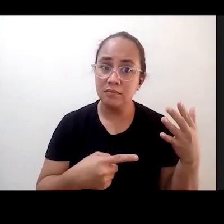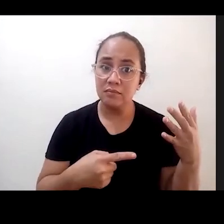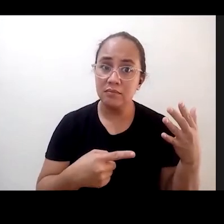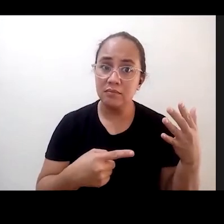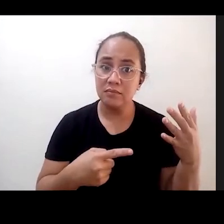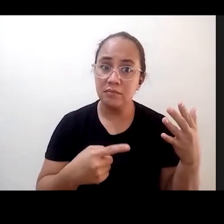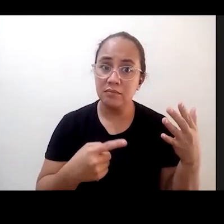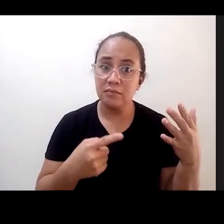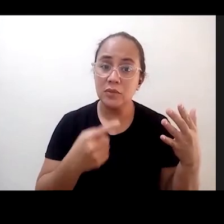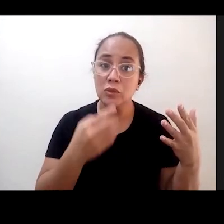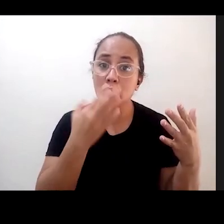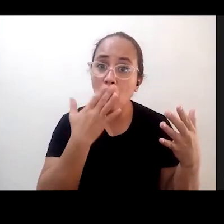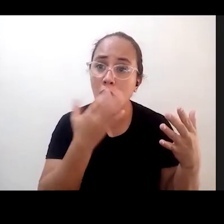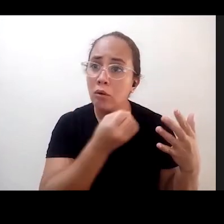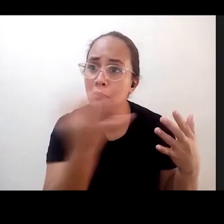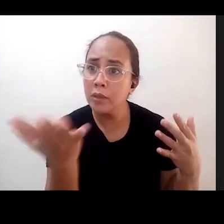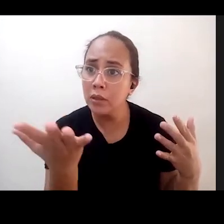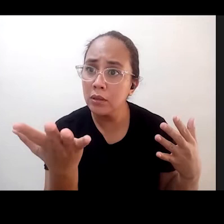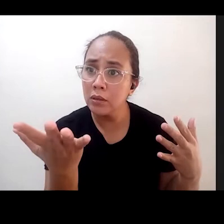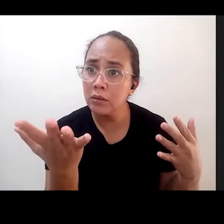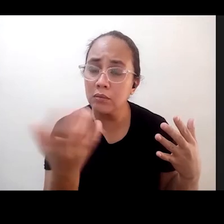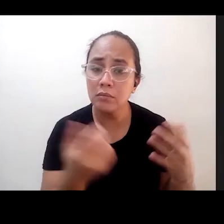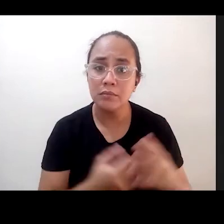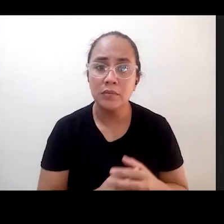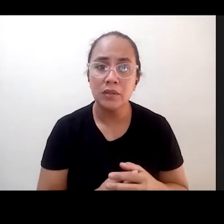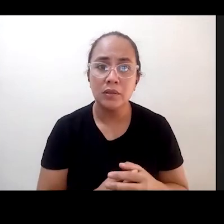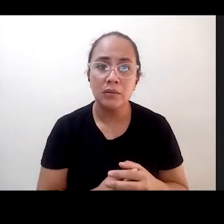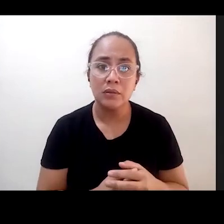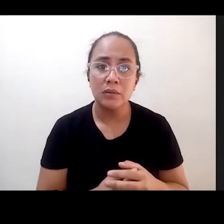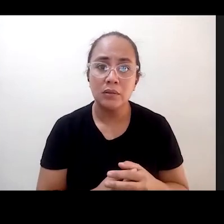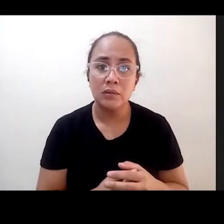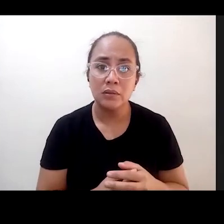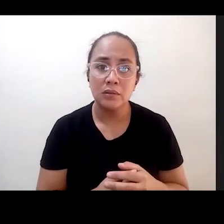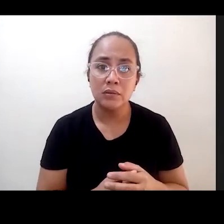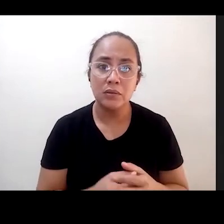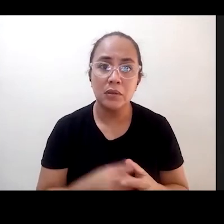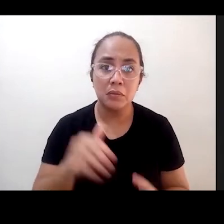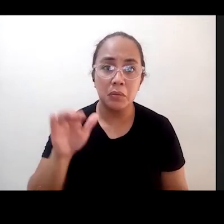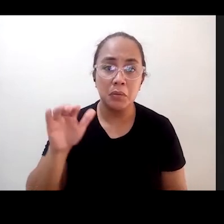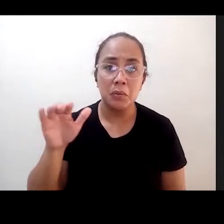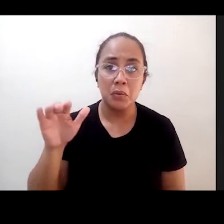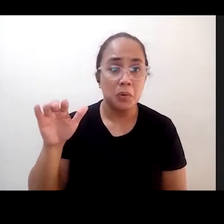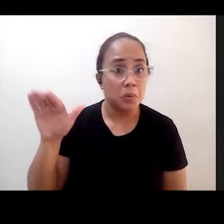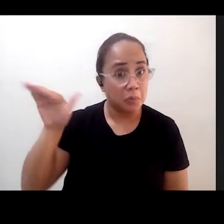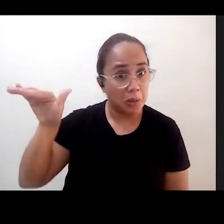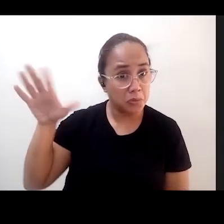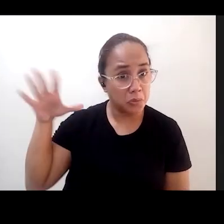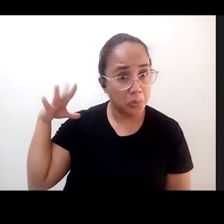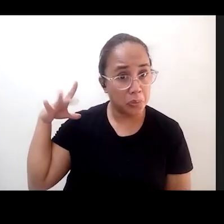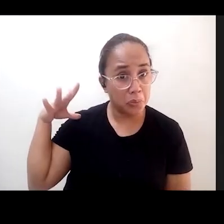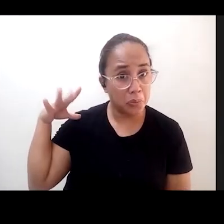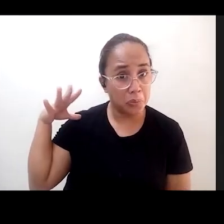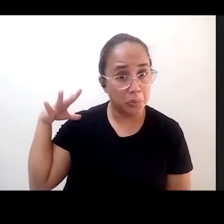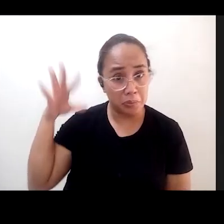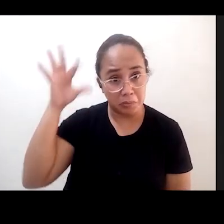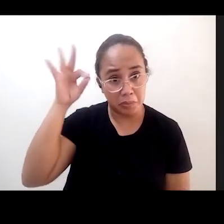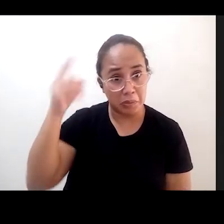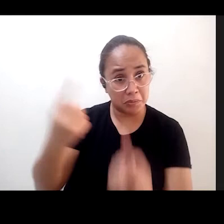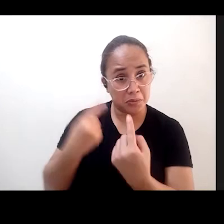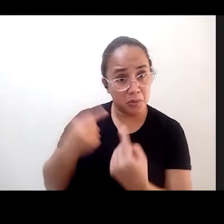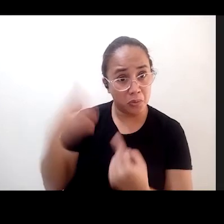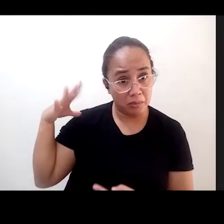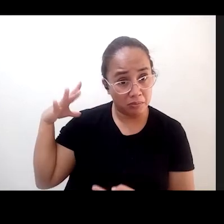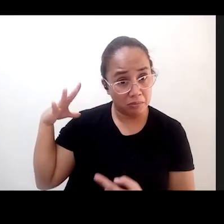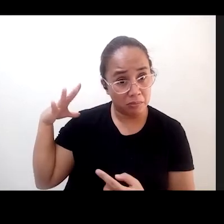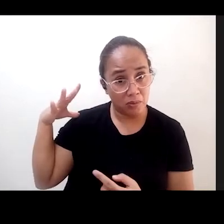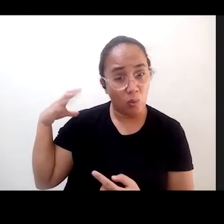how many? Colors, how many? And then does Rents wait for Jasmine to answer, or